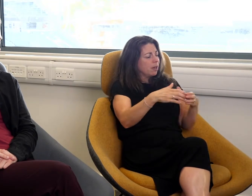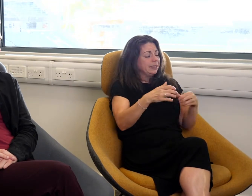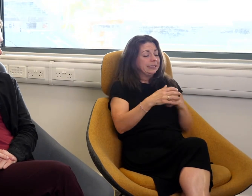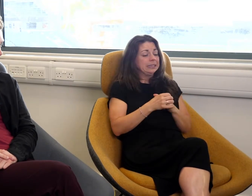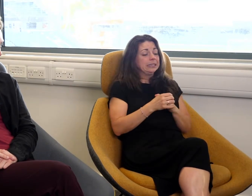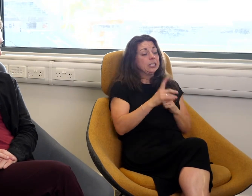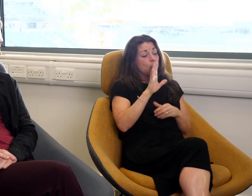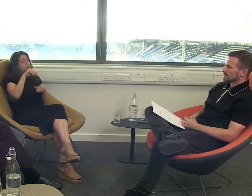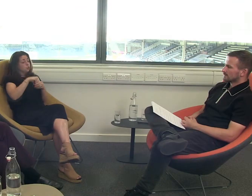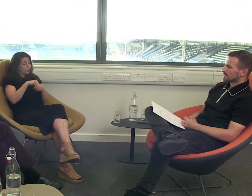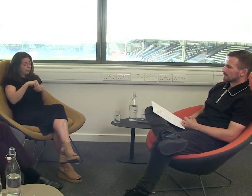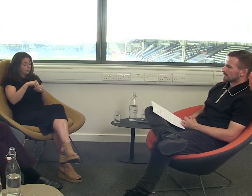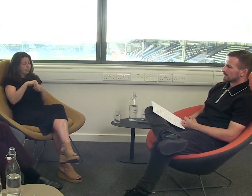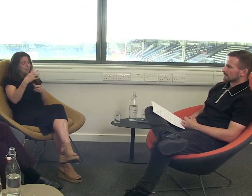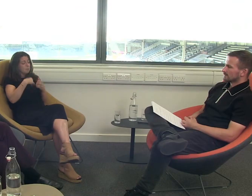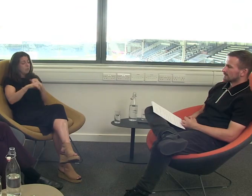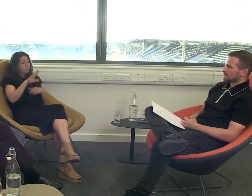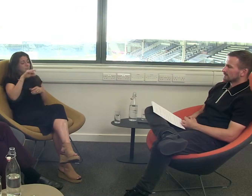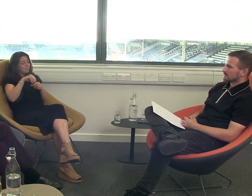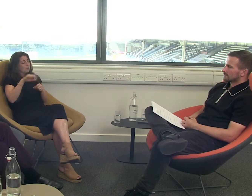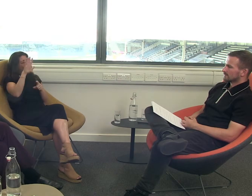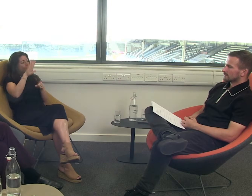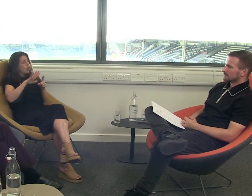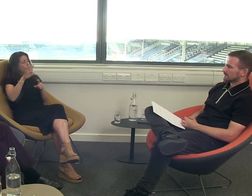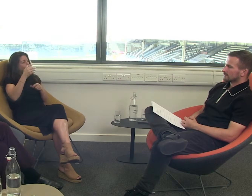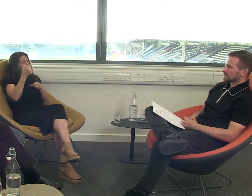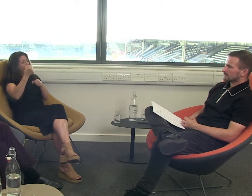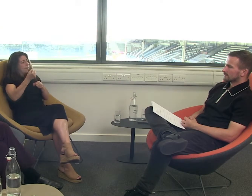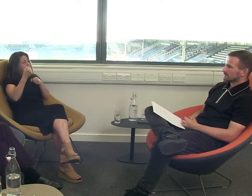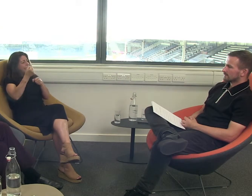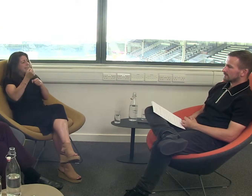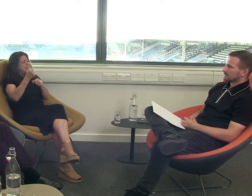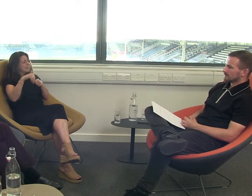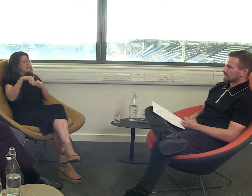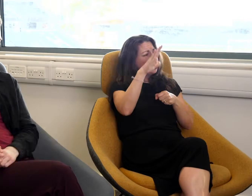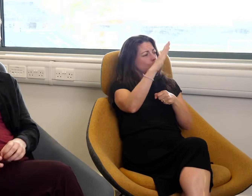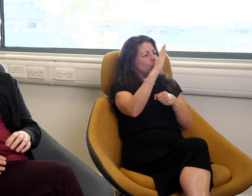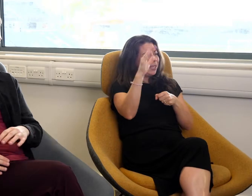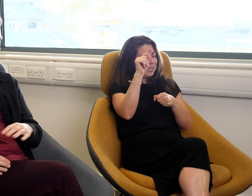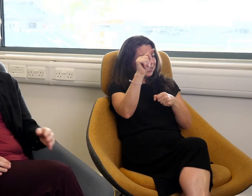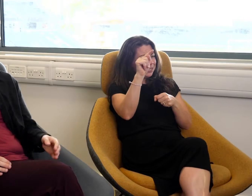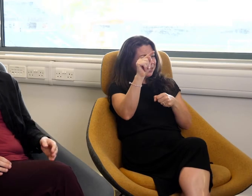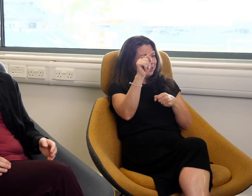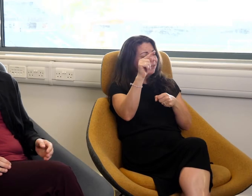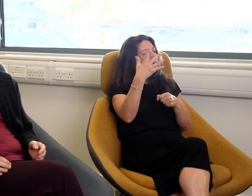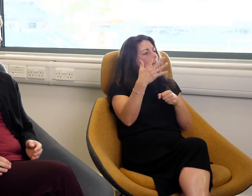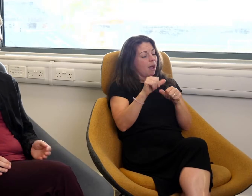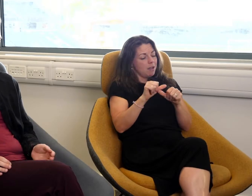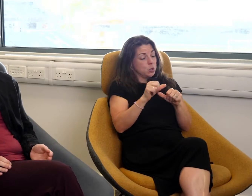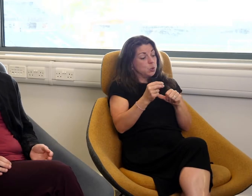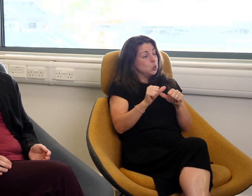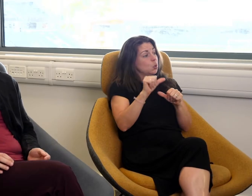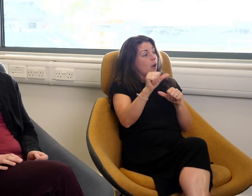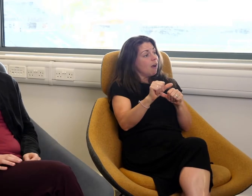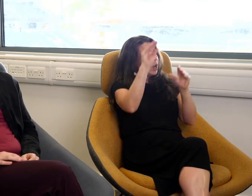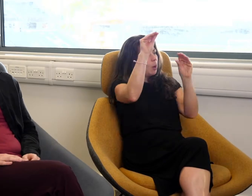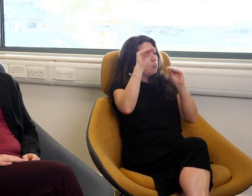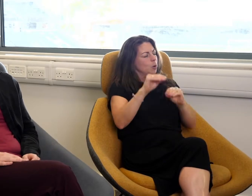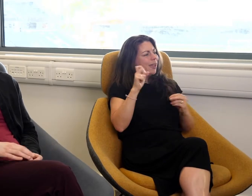local campaigns while I was in the North East, but it was quite quickly then that I moved down to Cambridge for university, and it